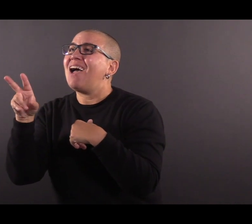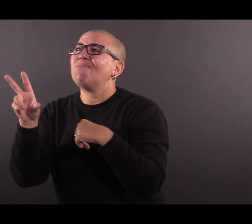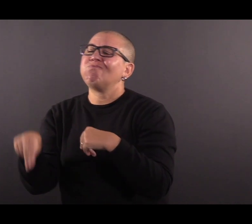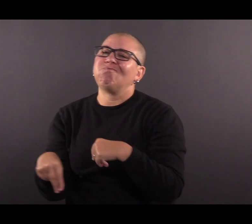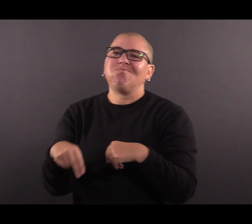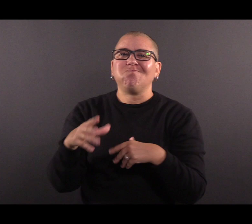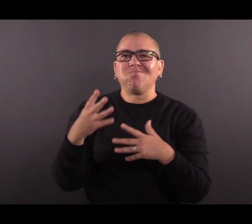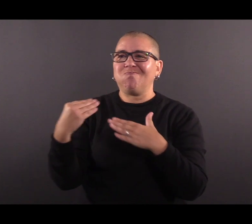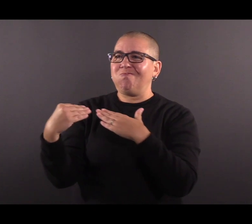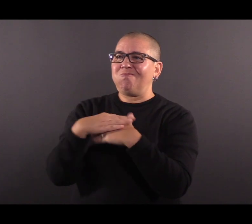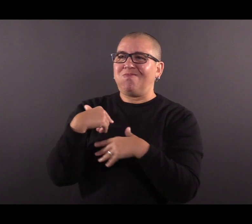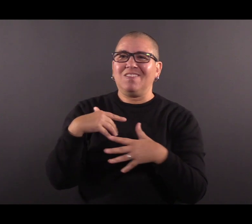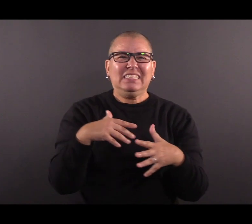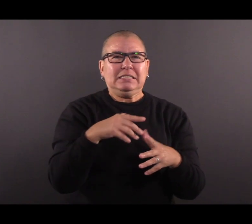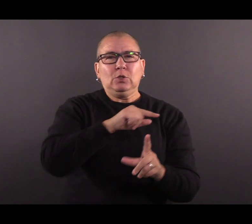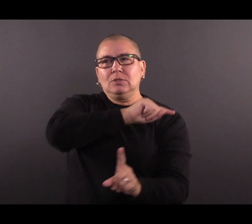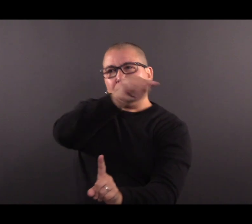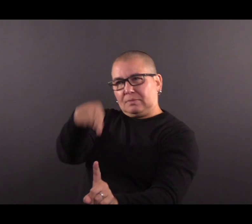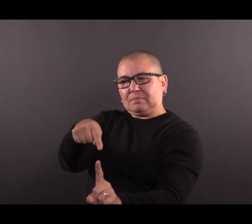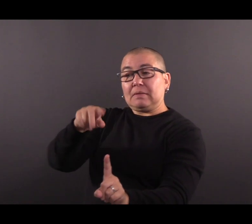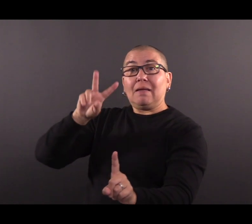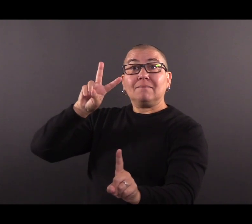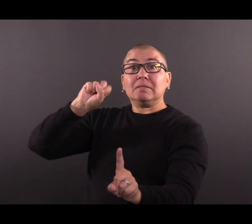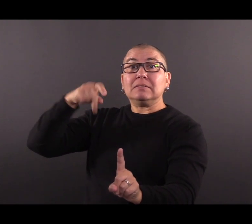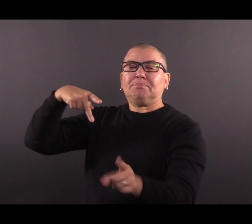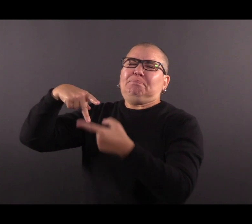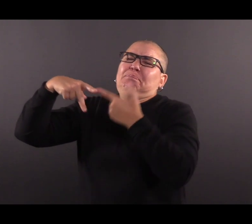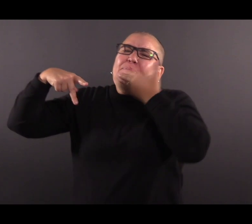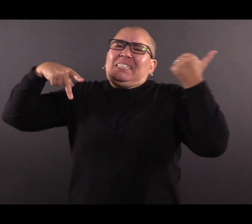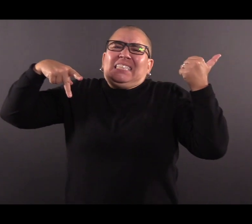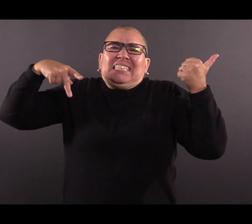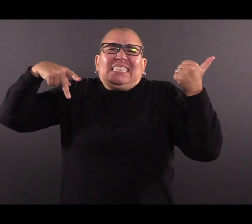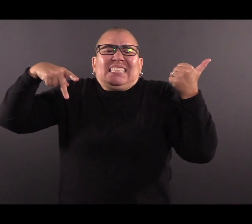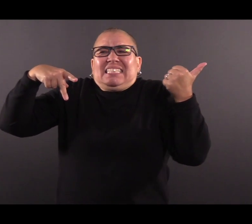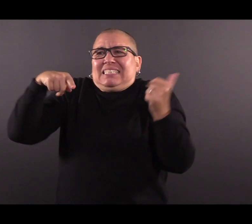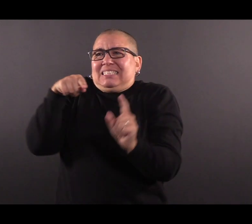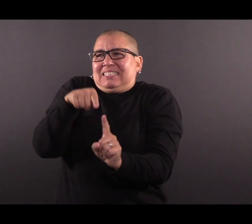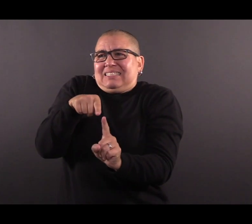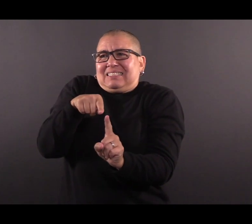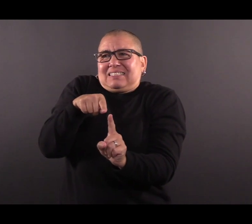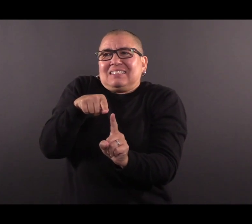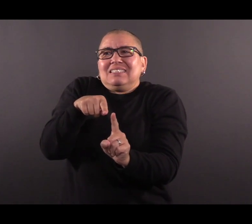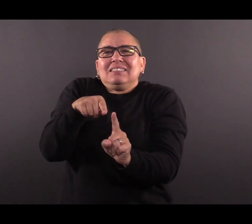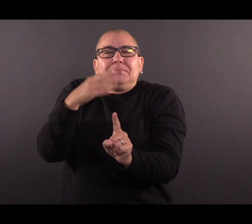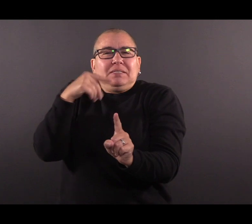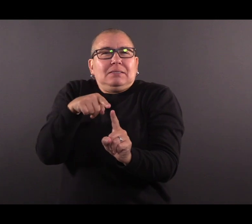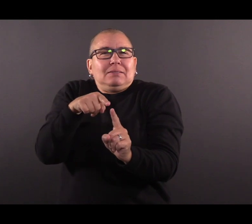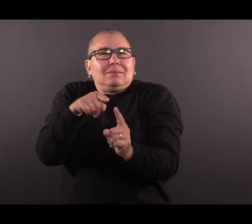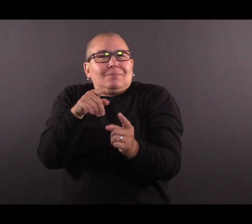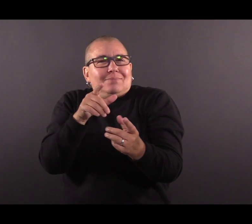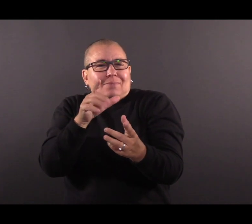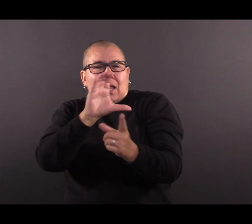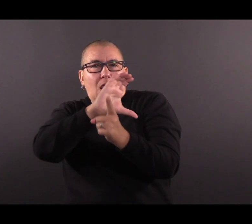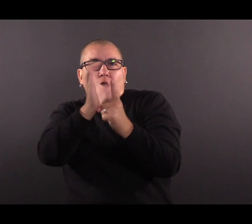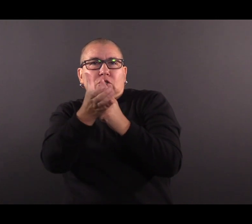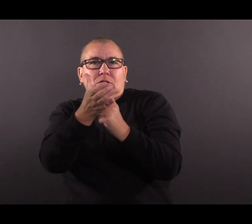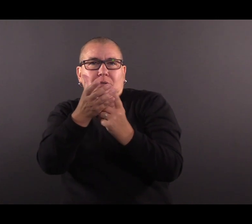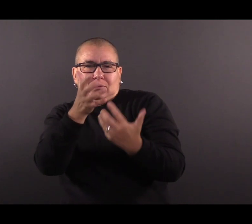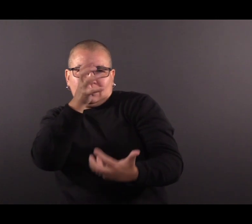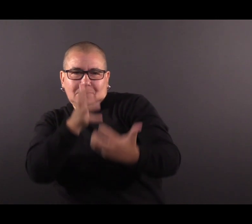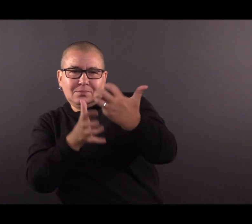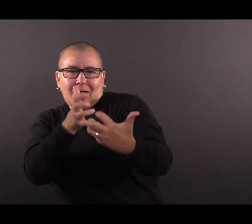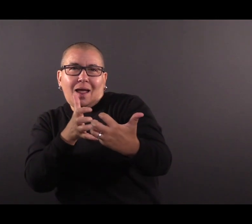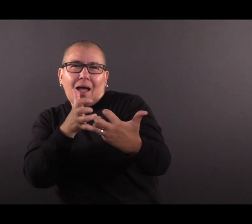However, many would prefer to work directly with a VSP, and particularly a culturally